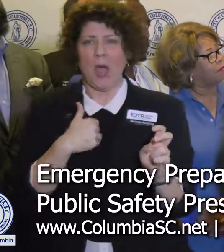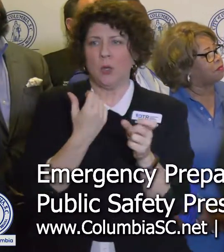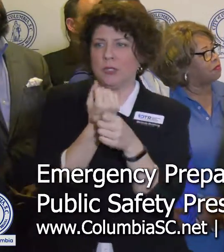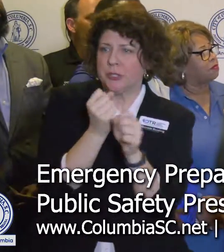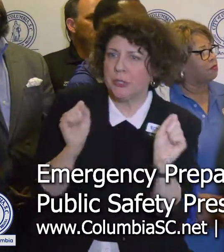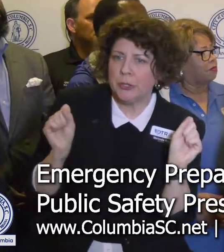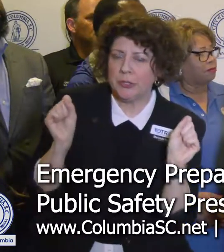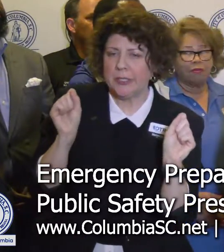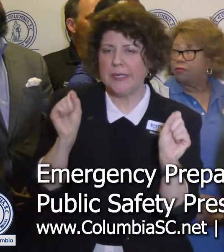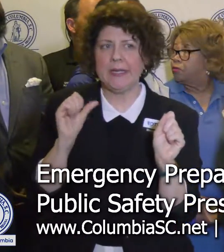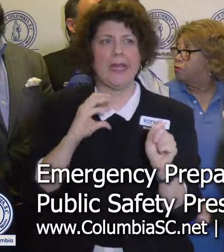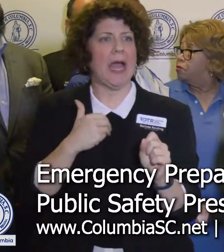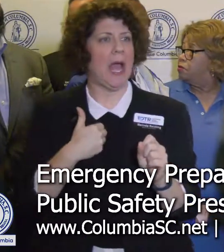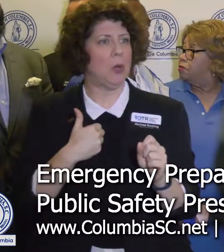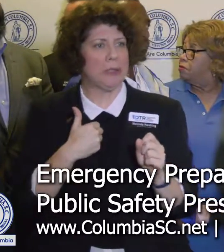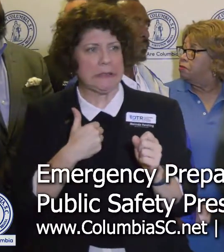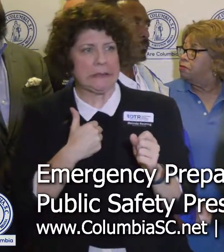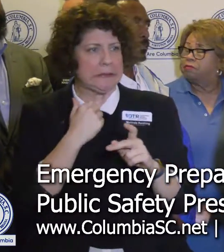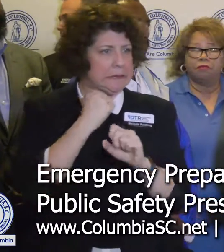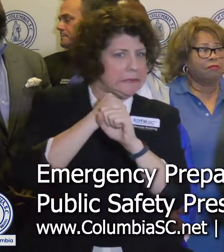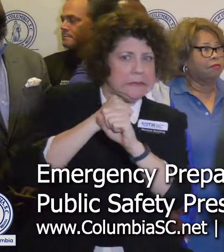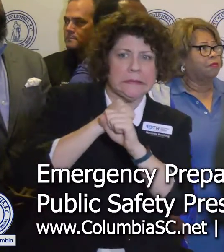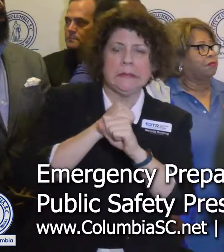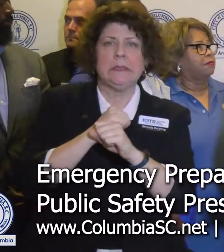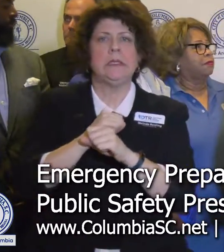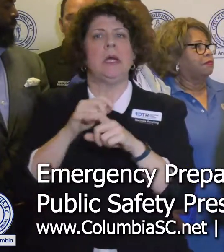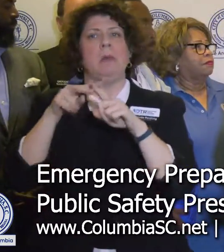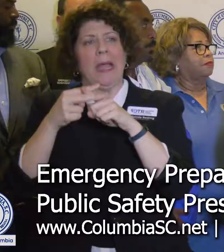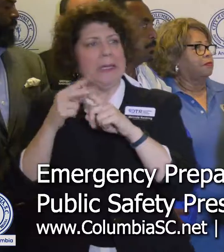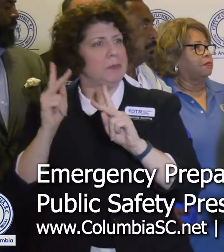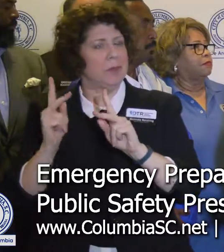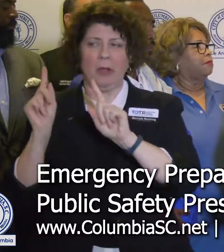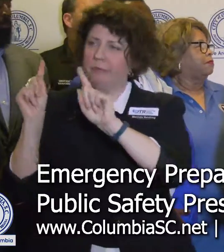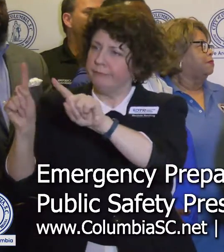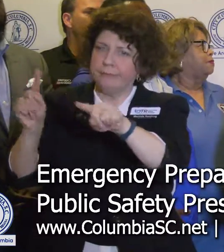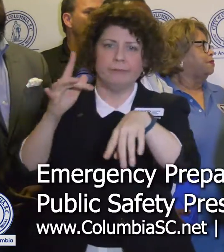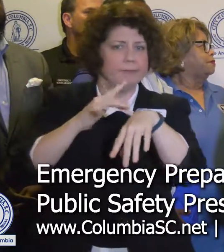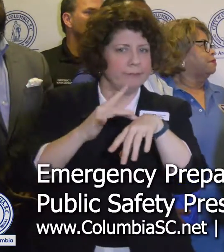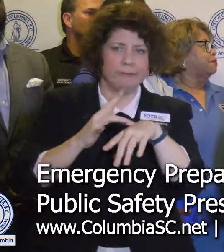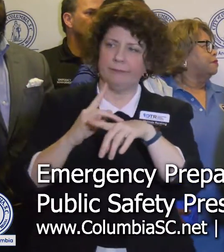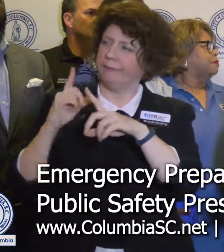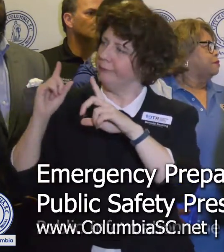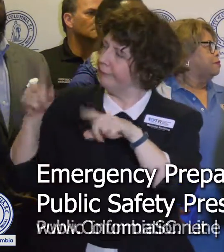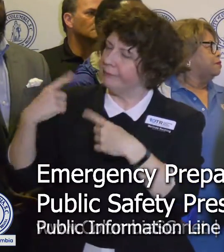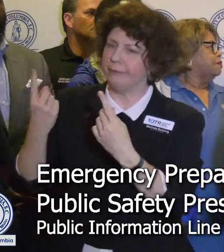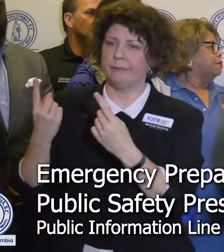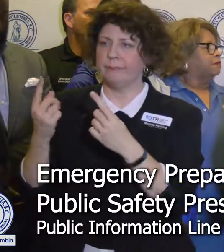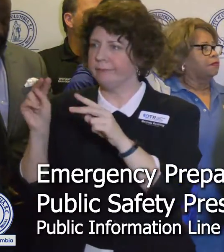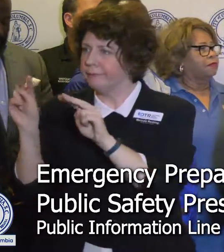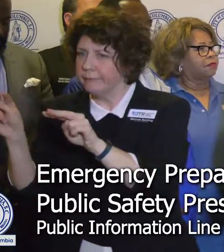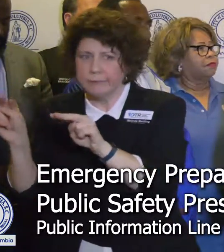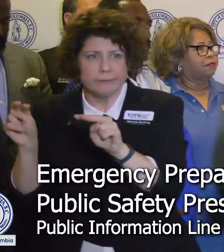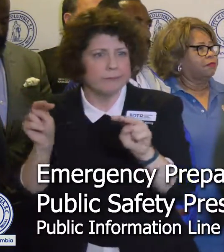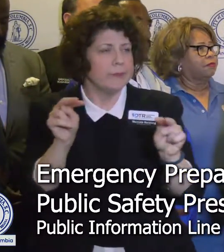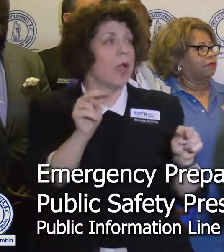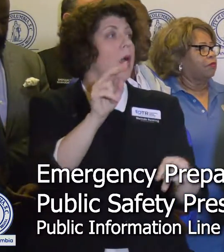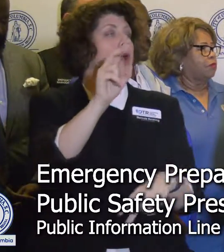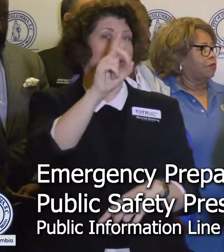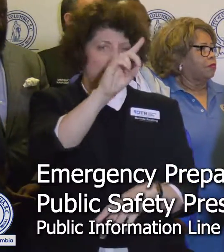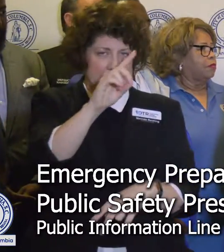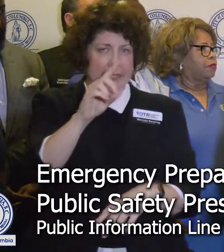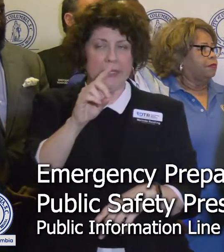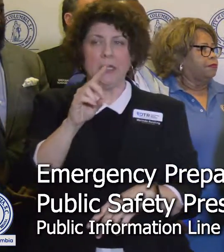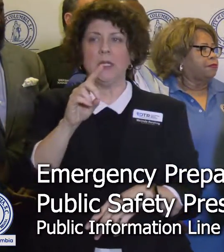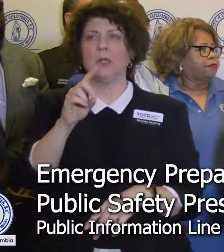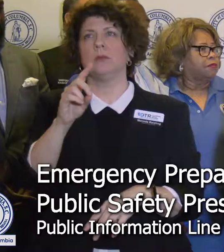security and our safety and maintenance folks have been out, of course, throughout this time monitoring. We did have in